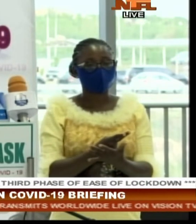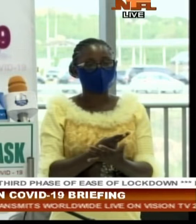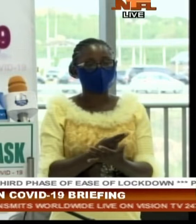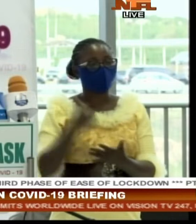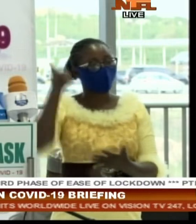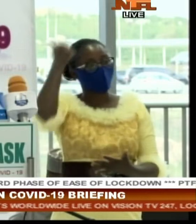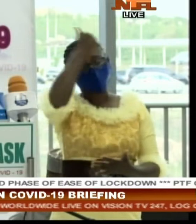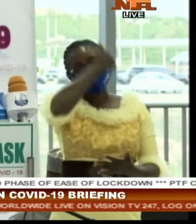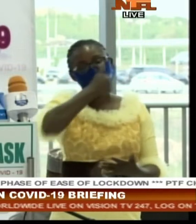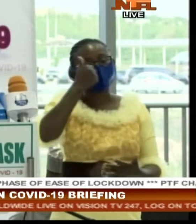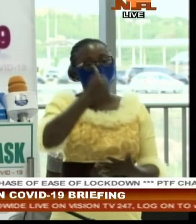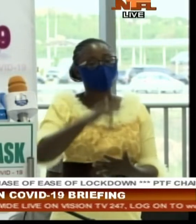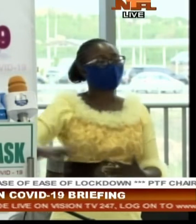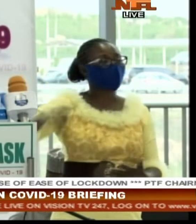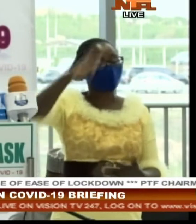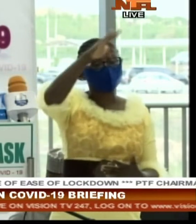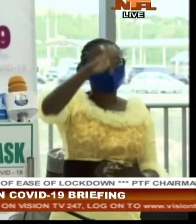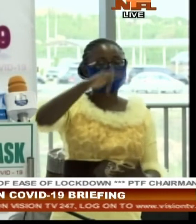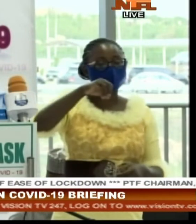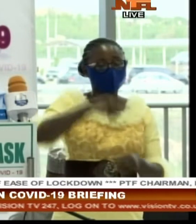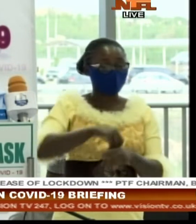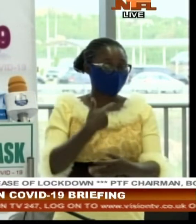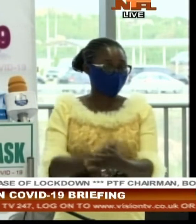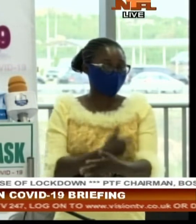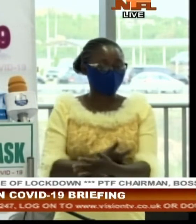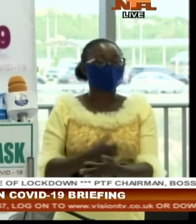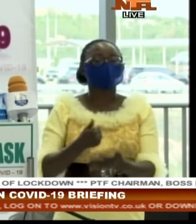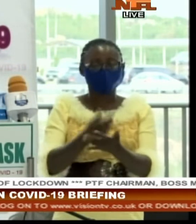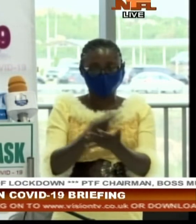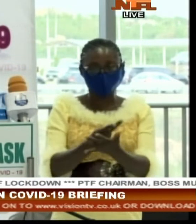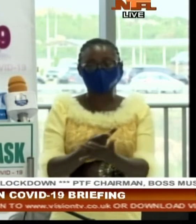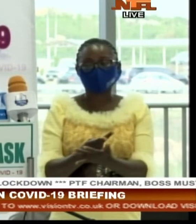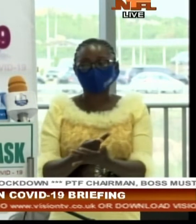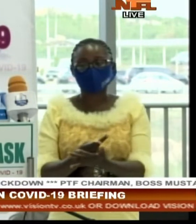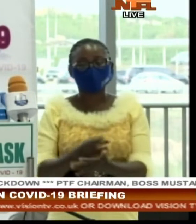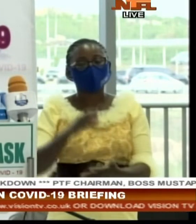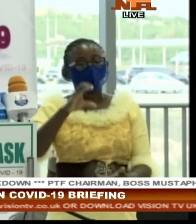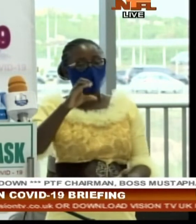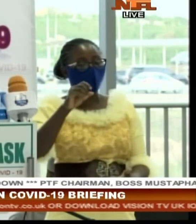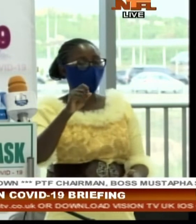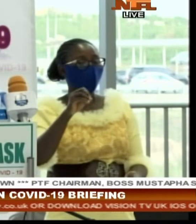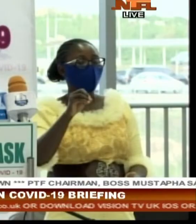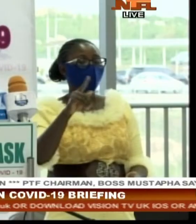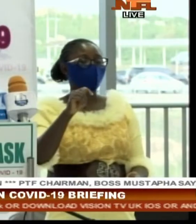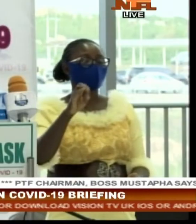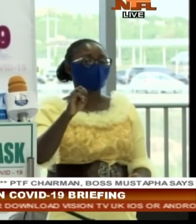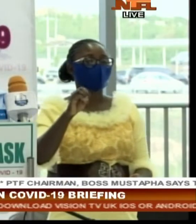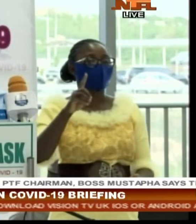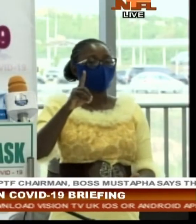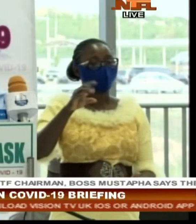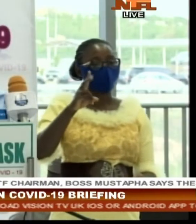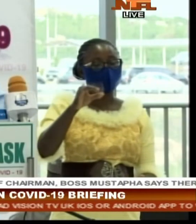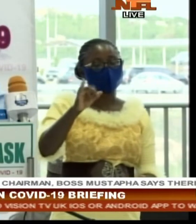Africa World Airways, AWA Ghana approved. Air Cote d'Ivoire